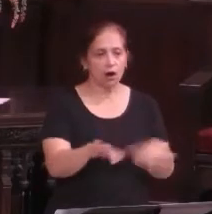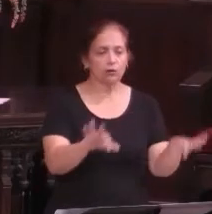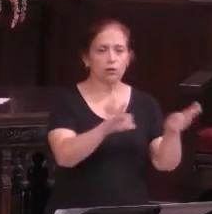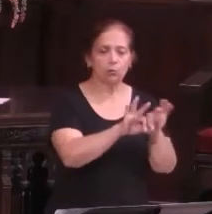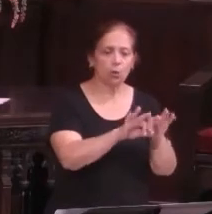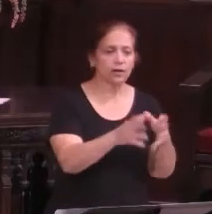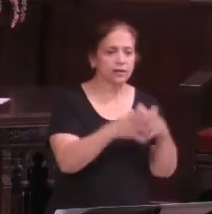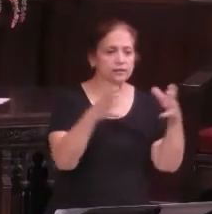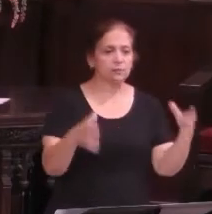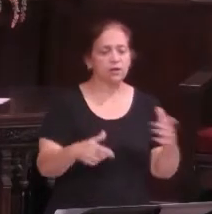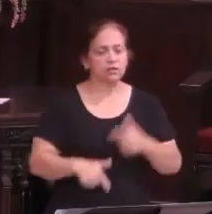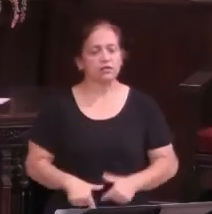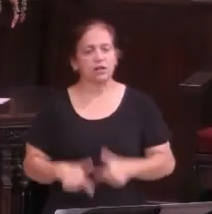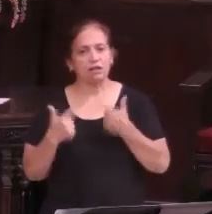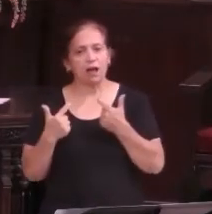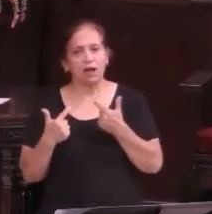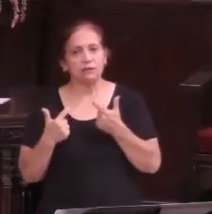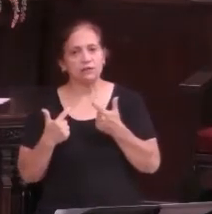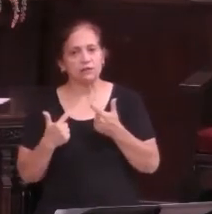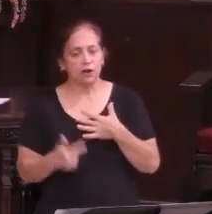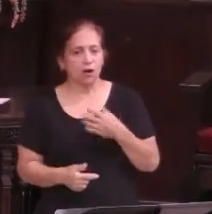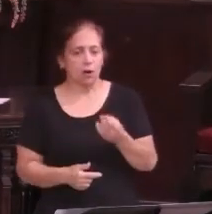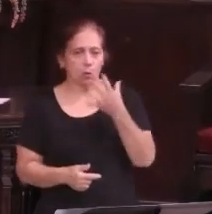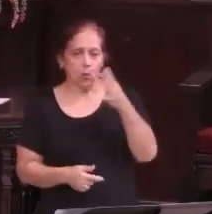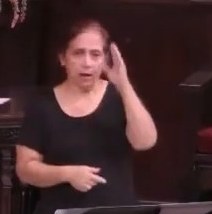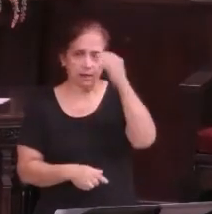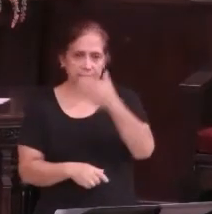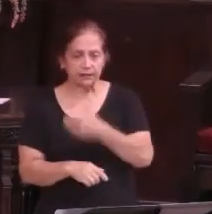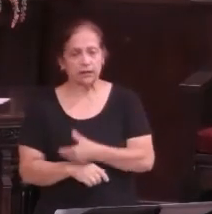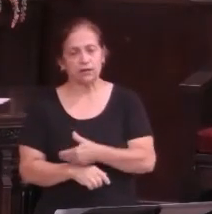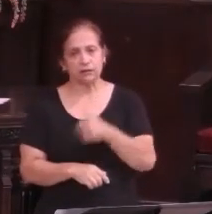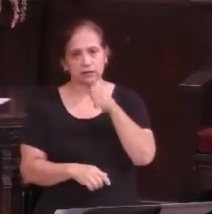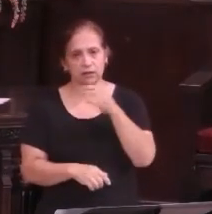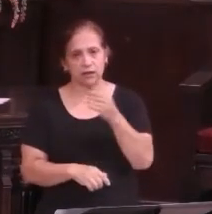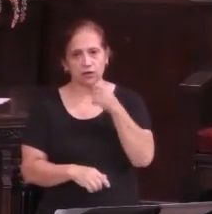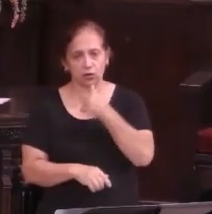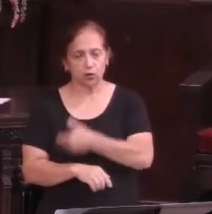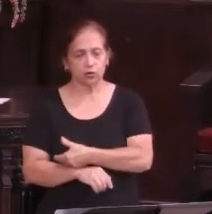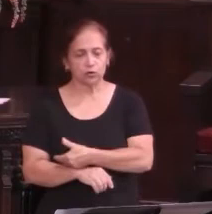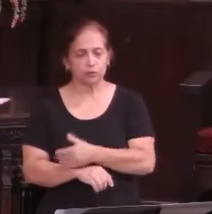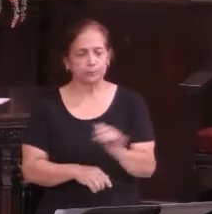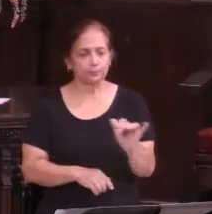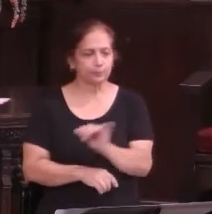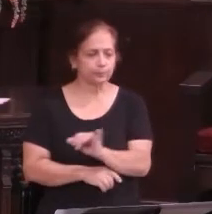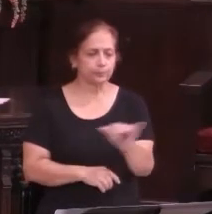as much as the lives of our white sons and daughters.